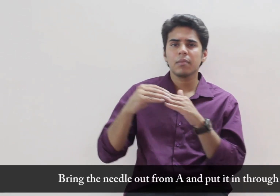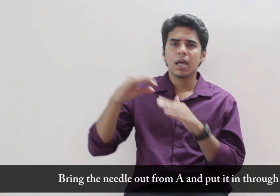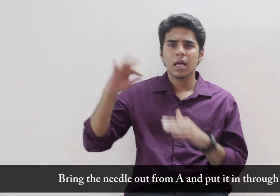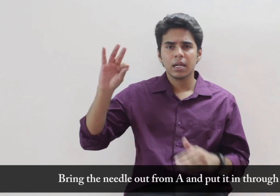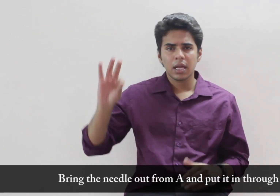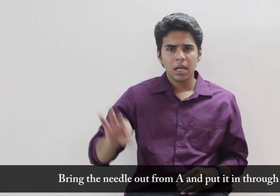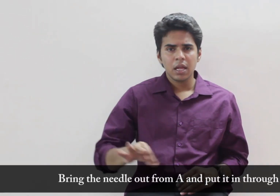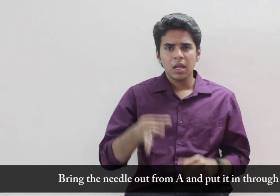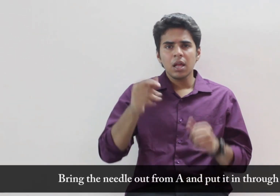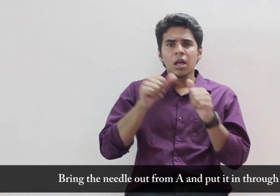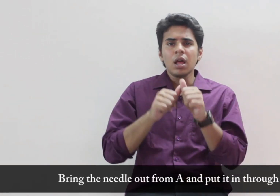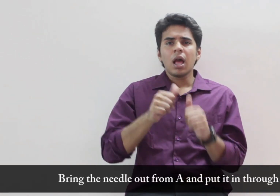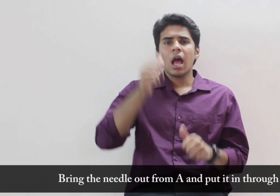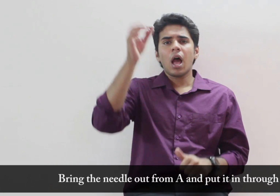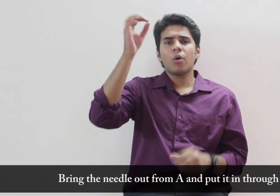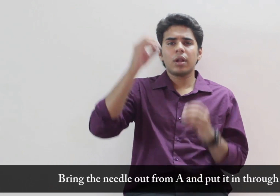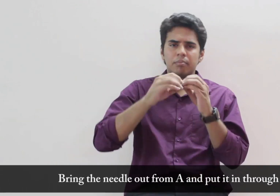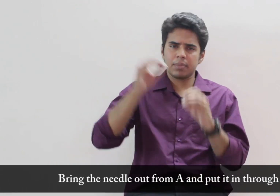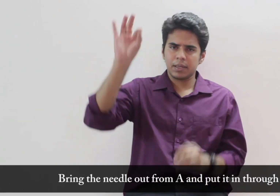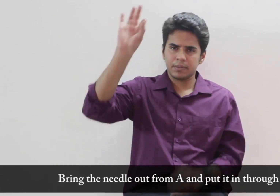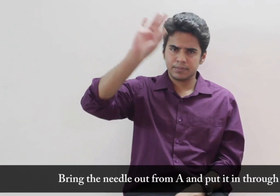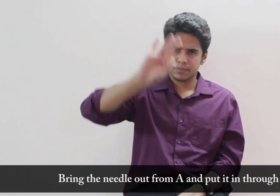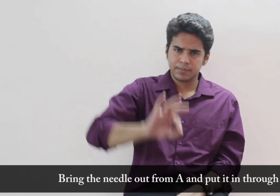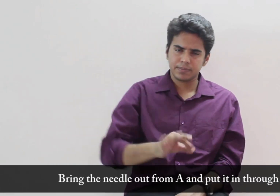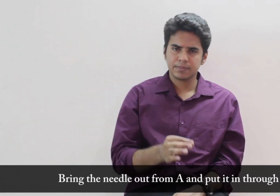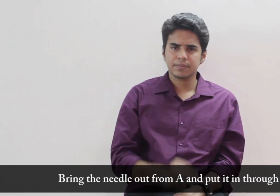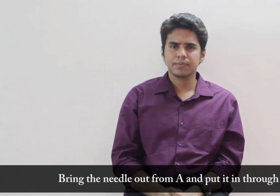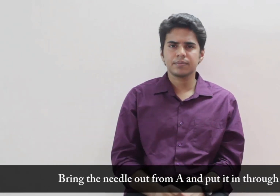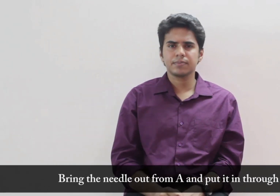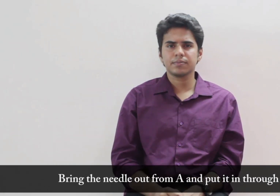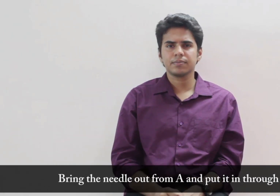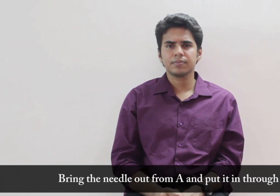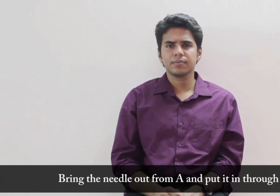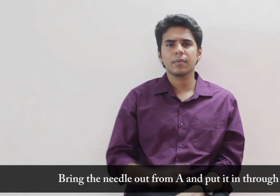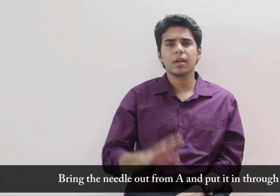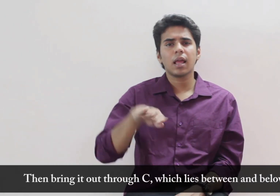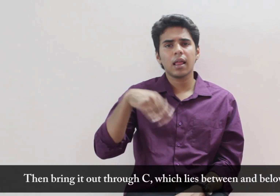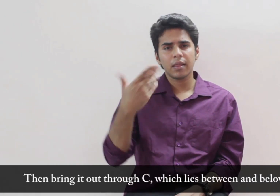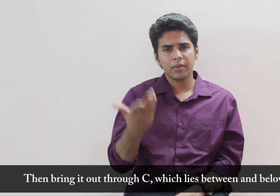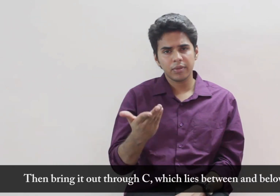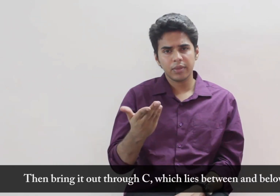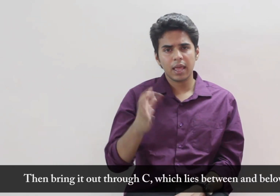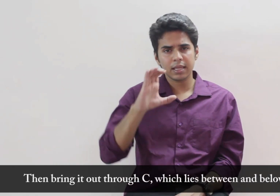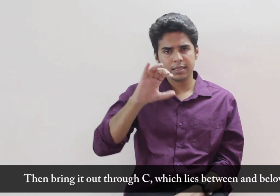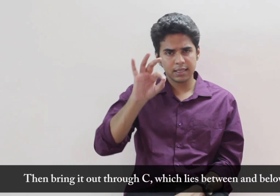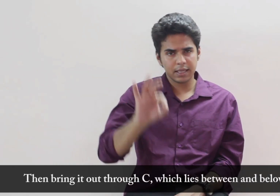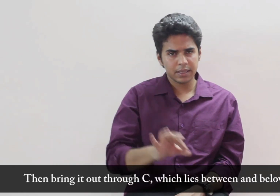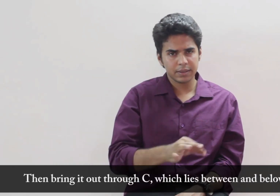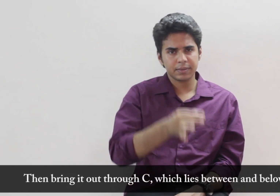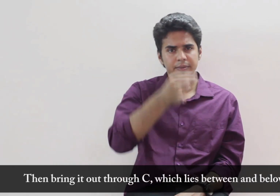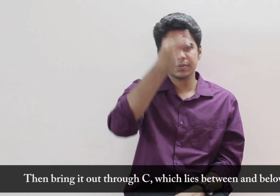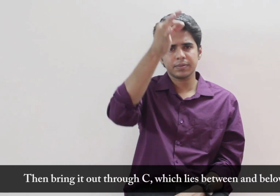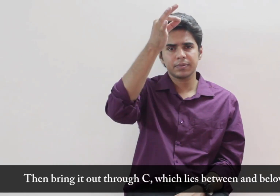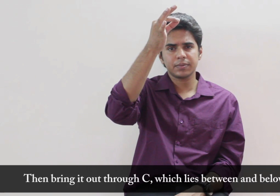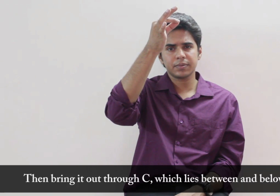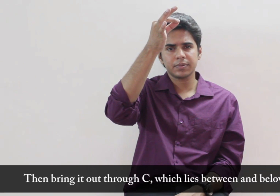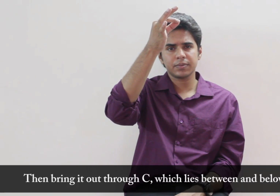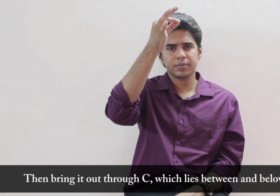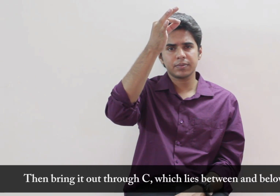Bring the needle out from A and put it in through B. Then bring it out through C, which lies between